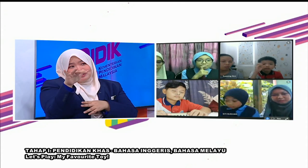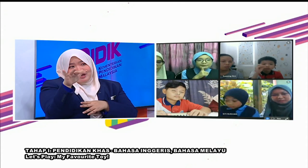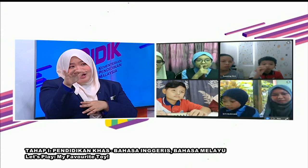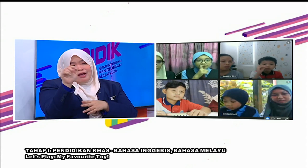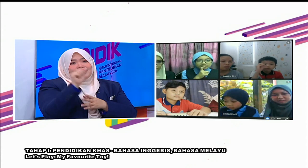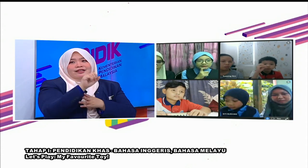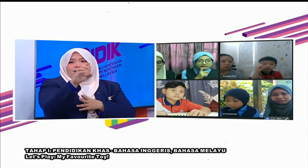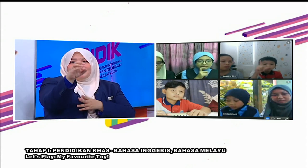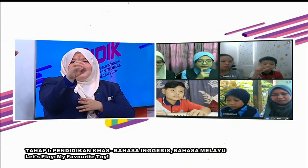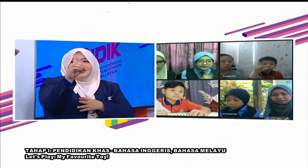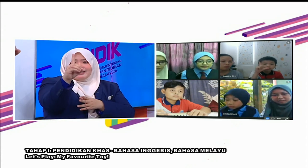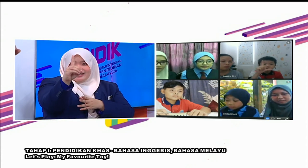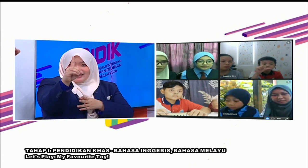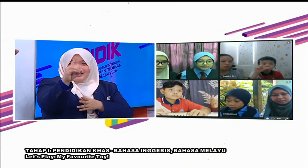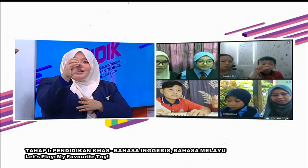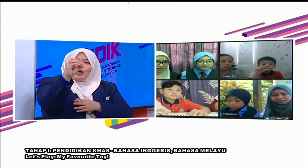spell together.